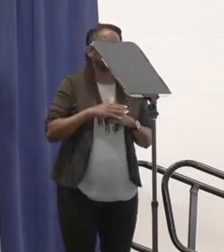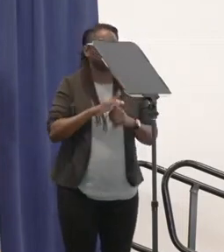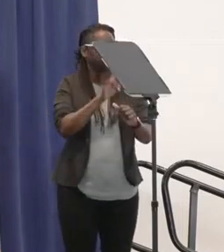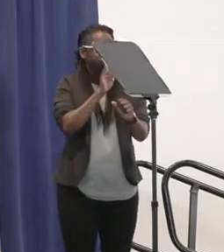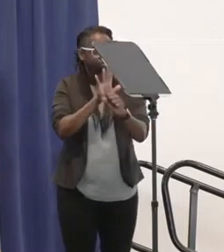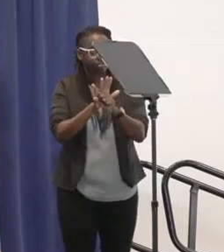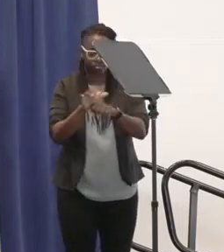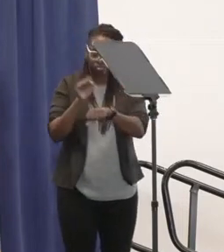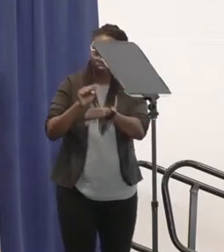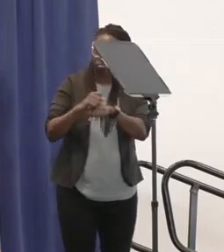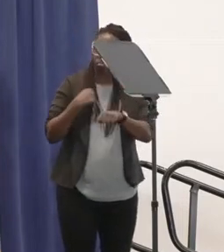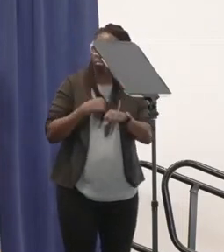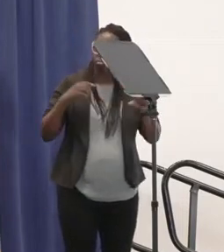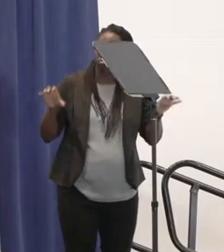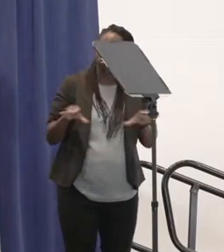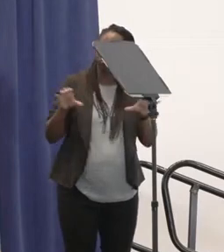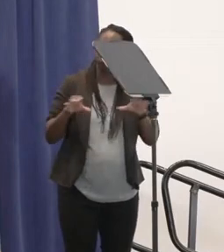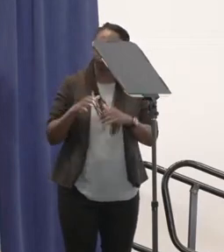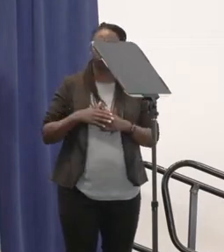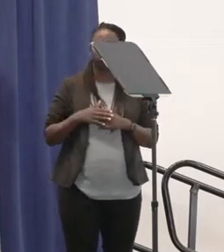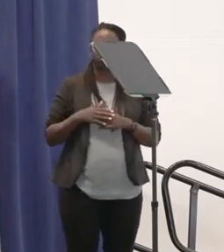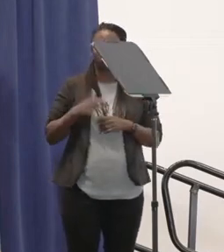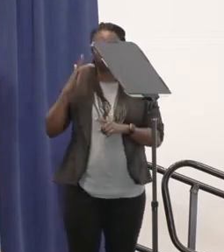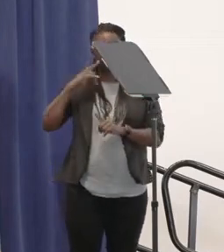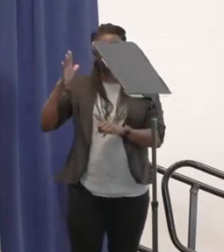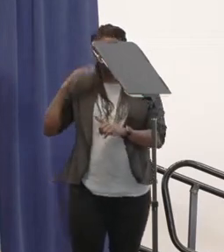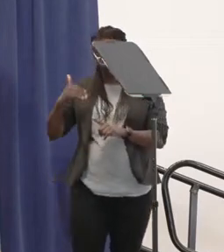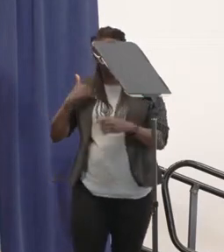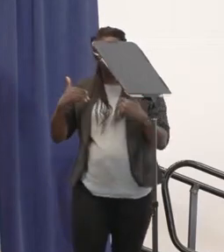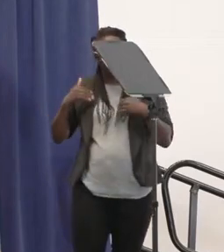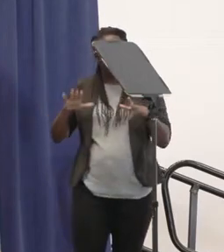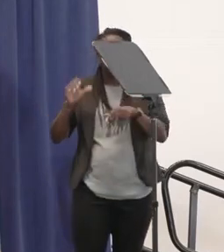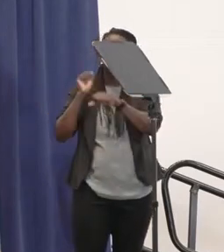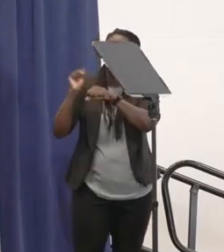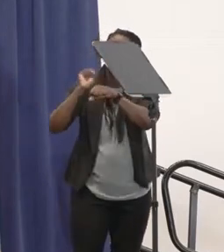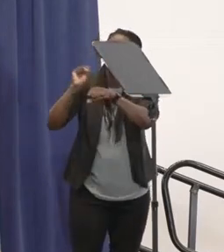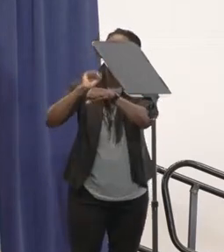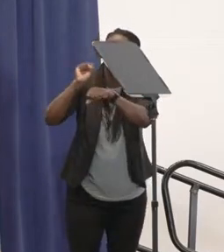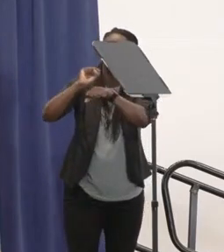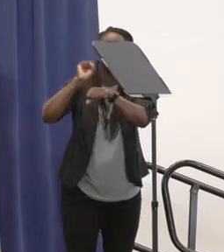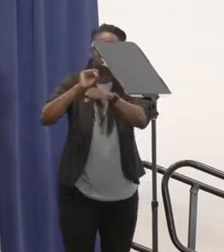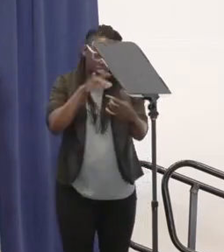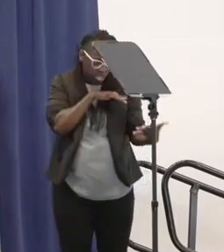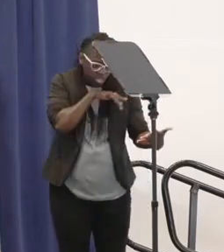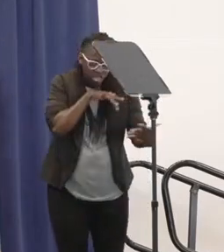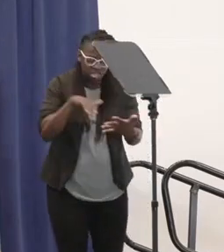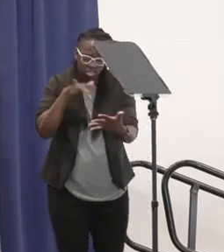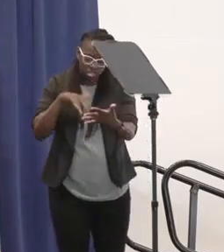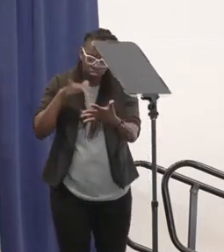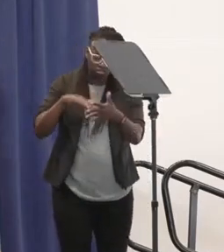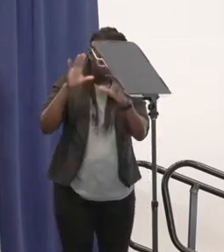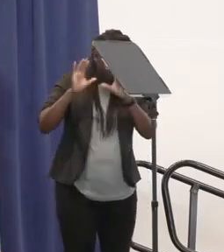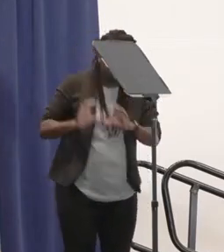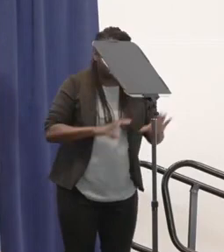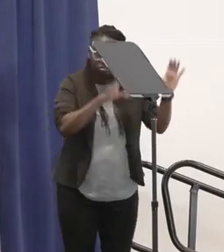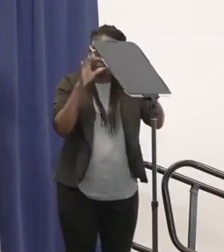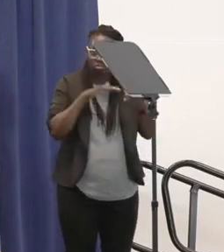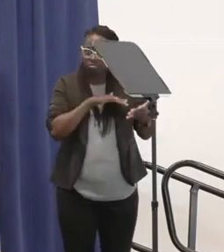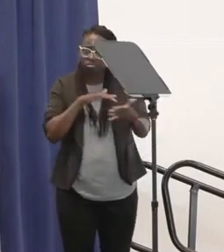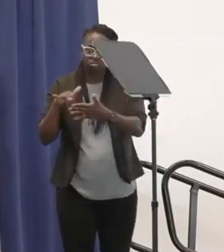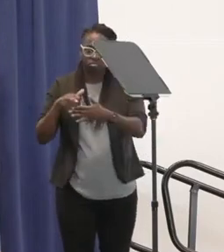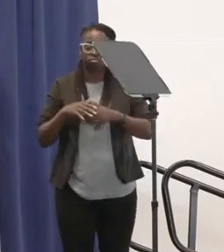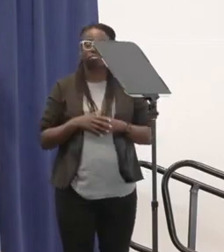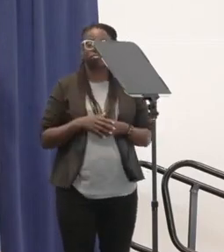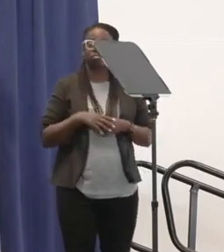people are working their hearts out. We know that our teachers and counselors in our schools have had to